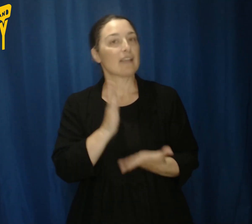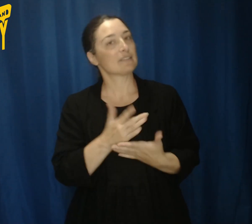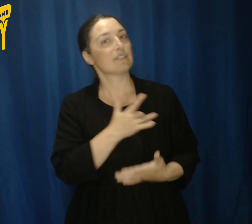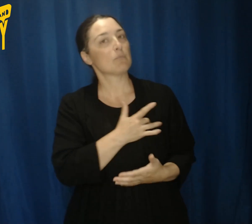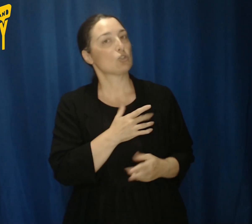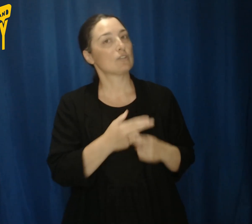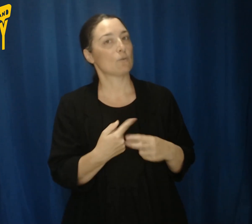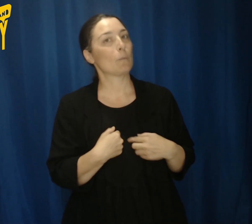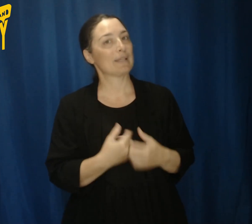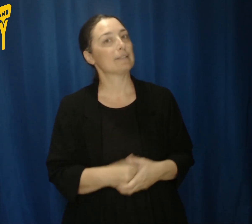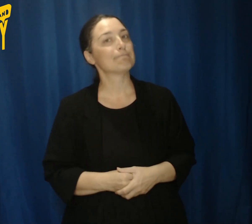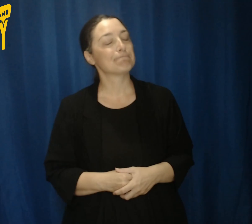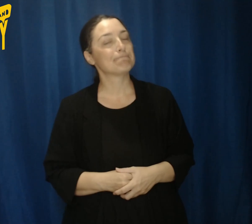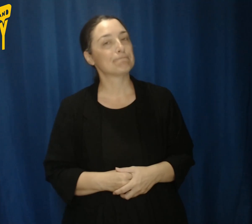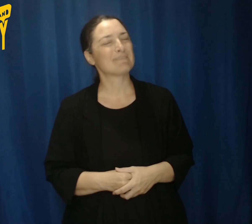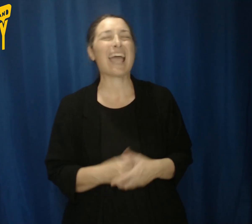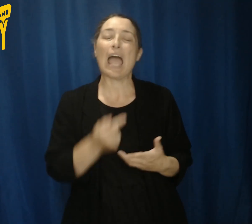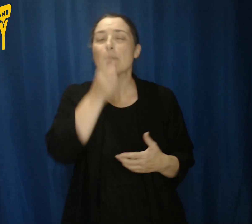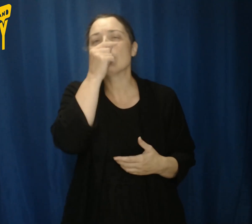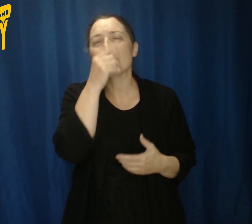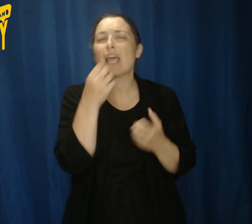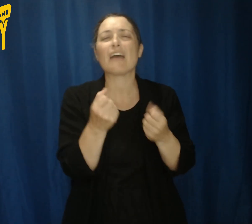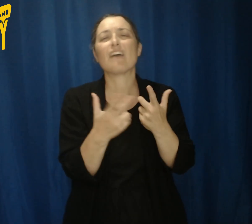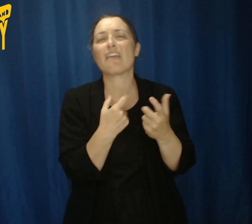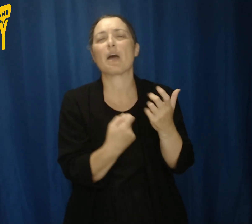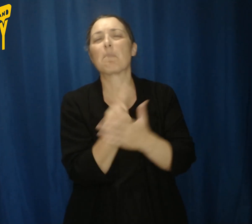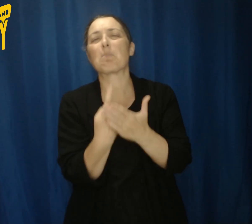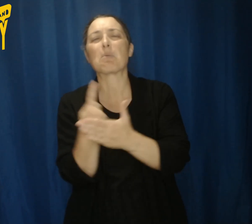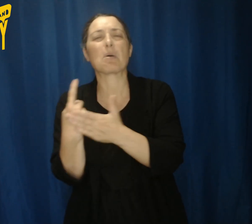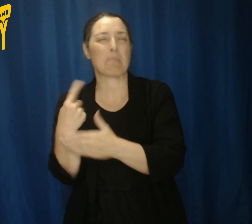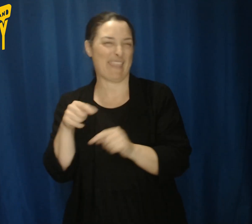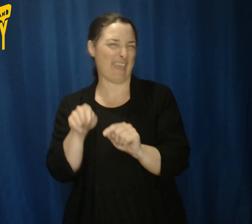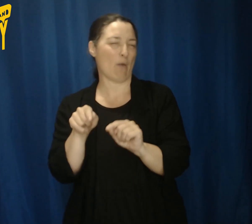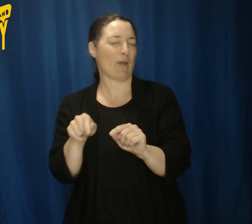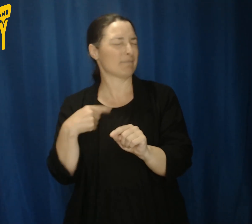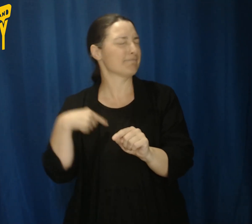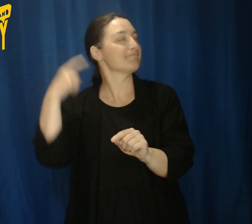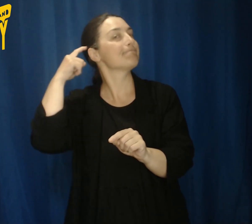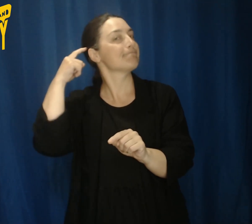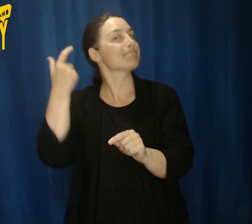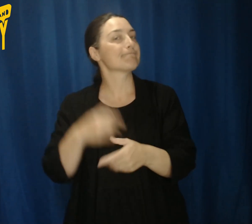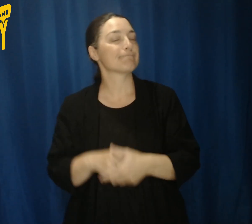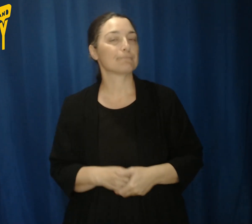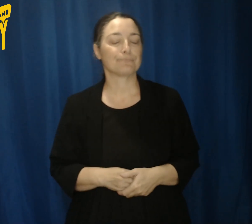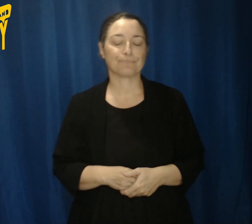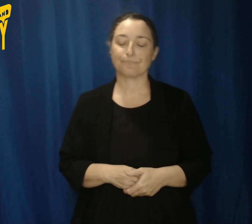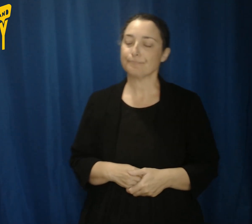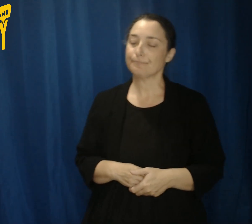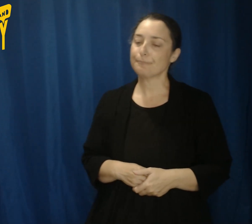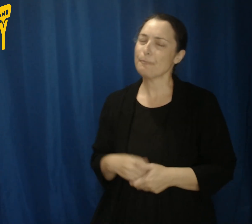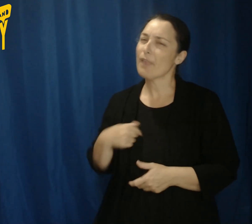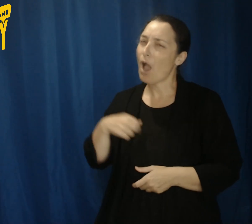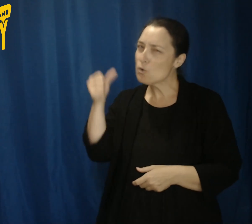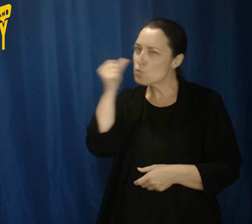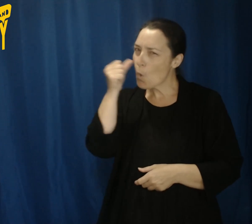got to admit. And there were probably lots of others. It's just that's one that sort of stands out. I know that because we've done